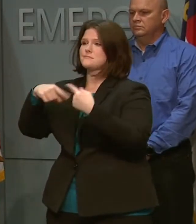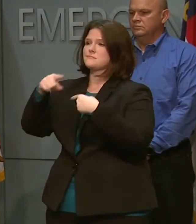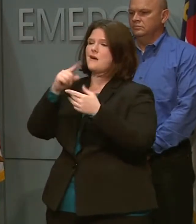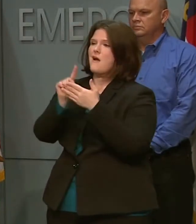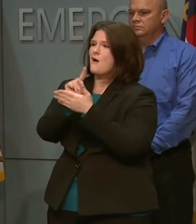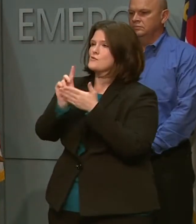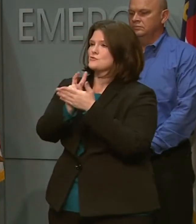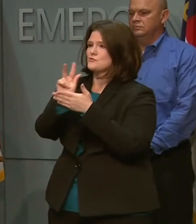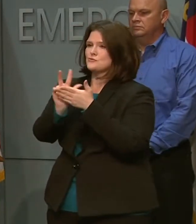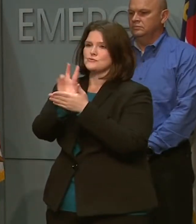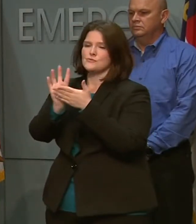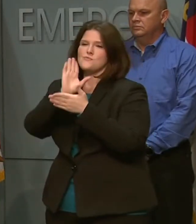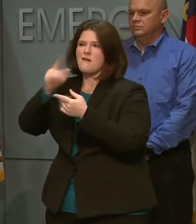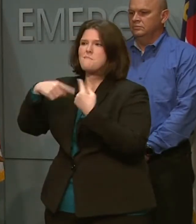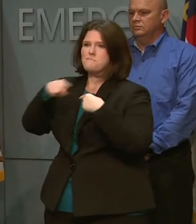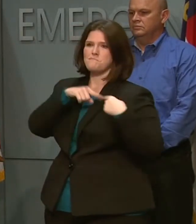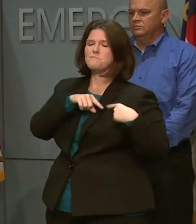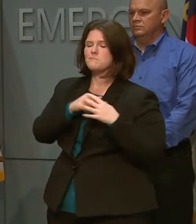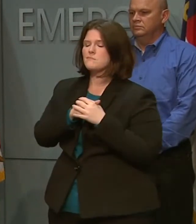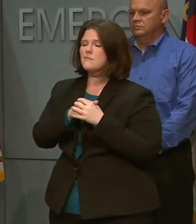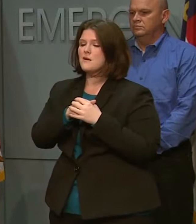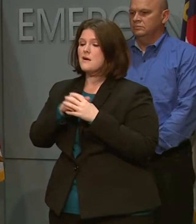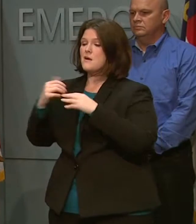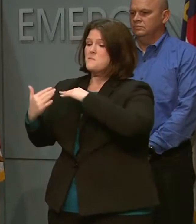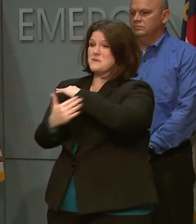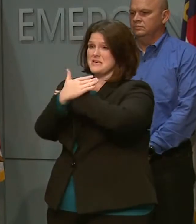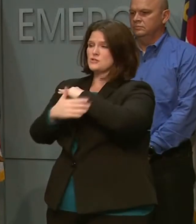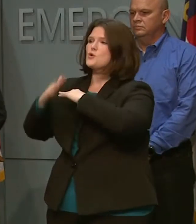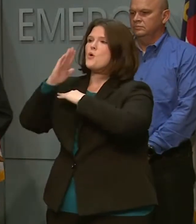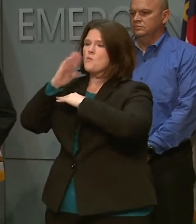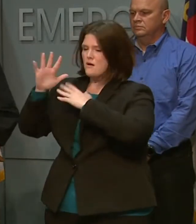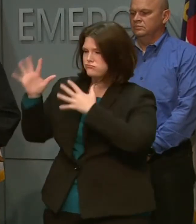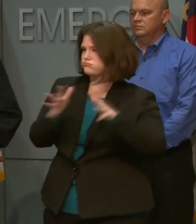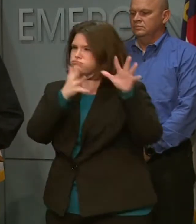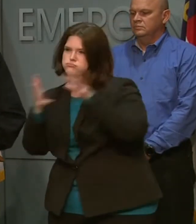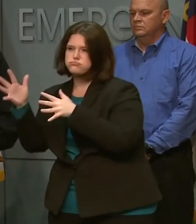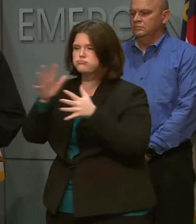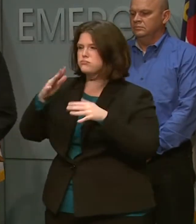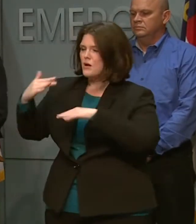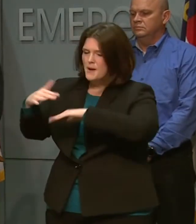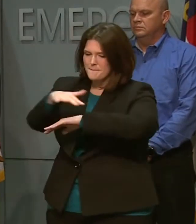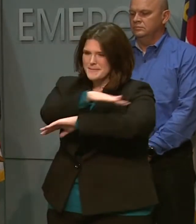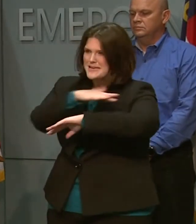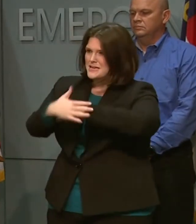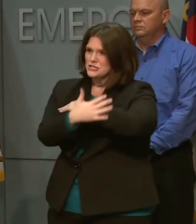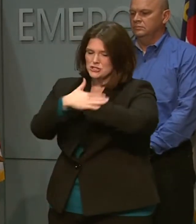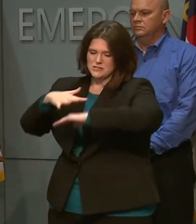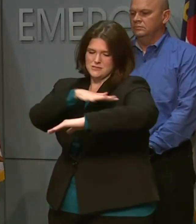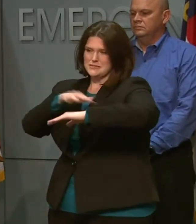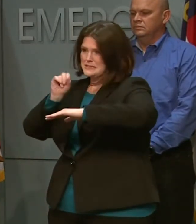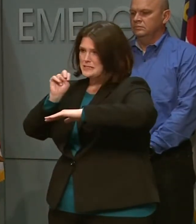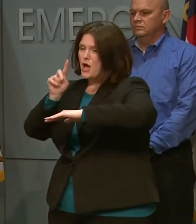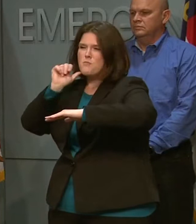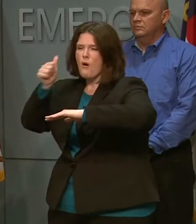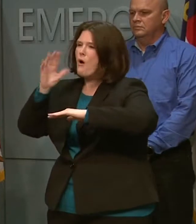Powerful winds will reach our beaches and sounds tomorrow morning. North Carolina,